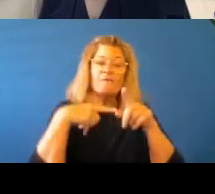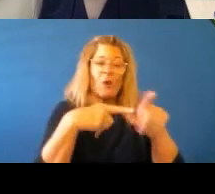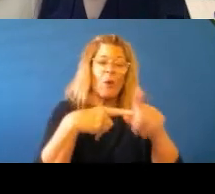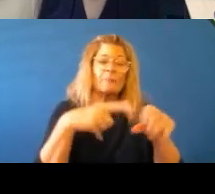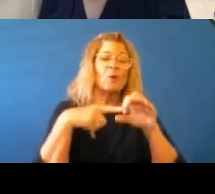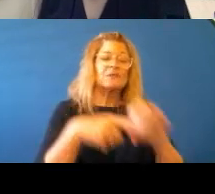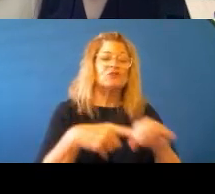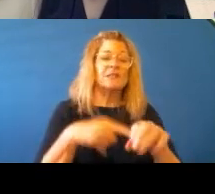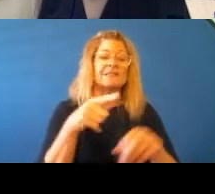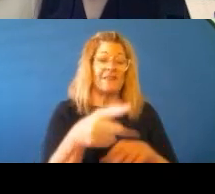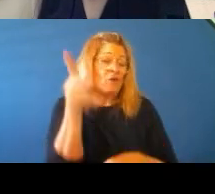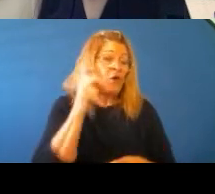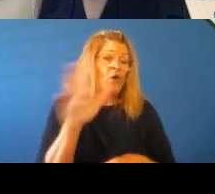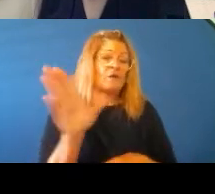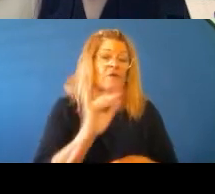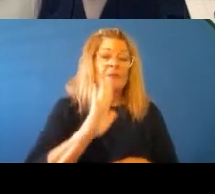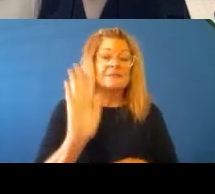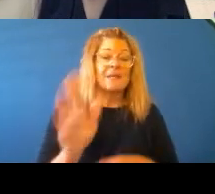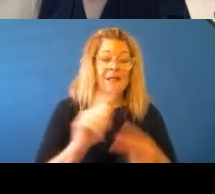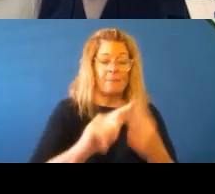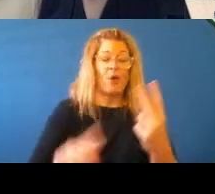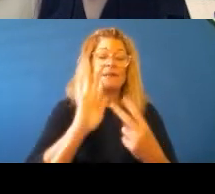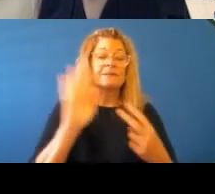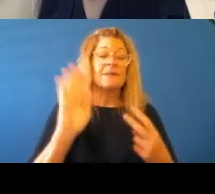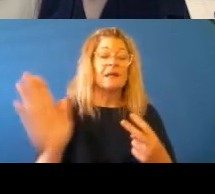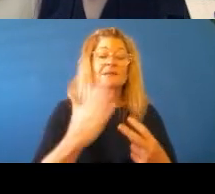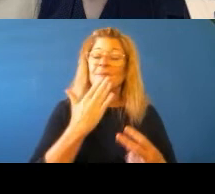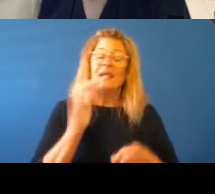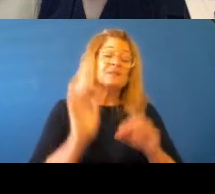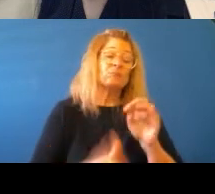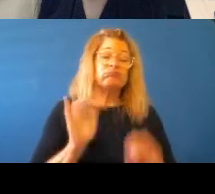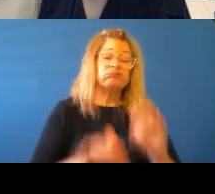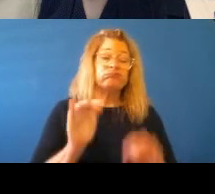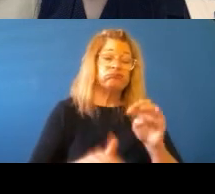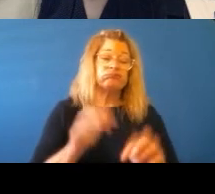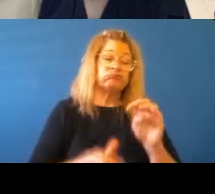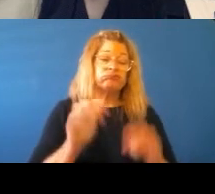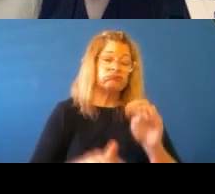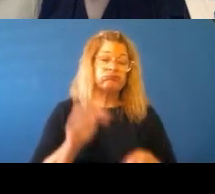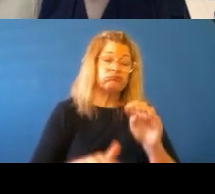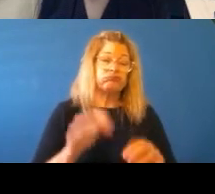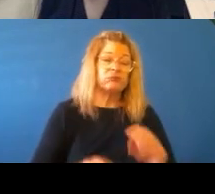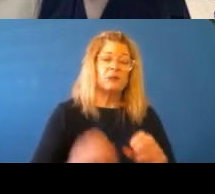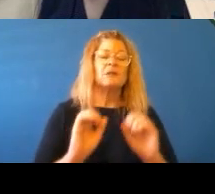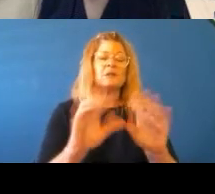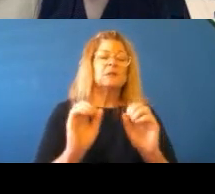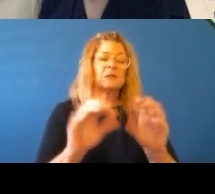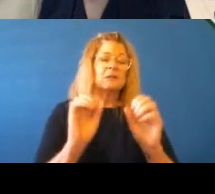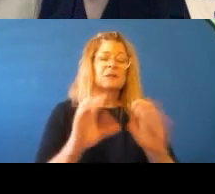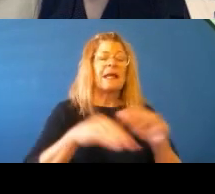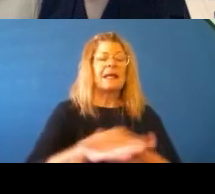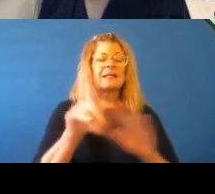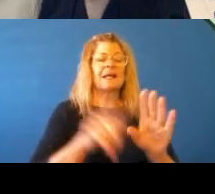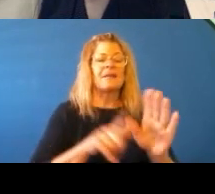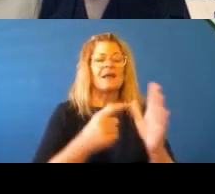in this first panel discussion, please squirrel them away and bring them to the yarning circle a